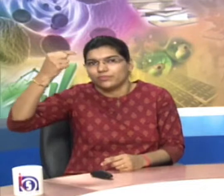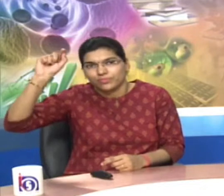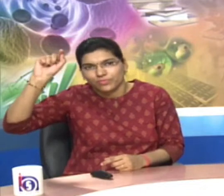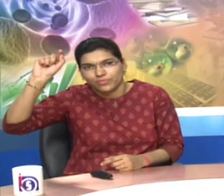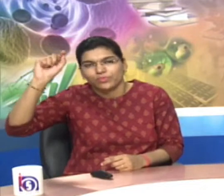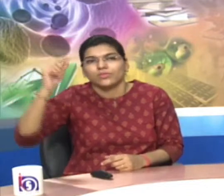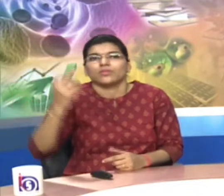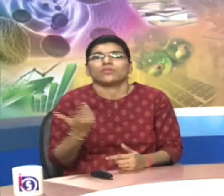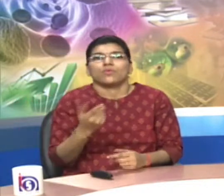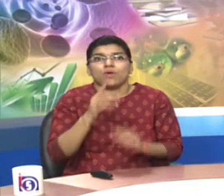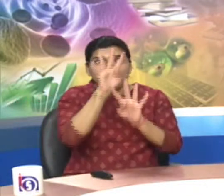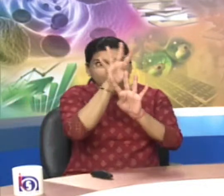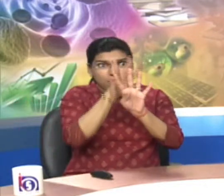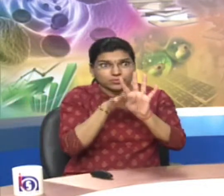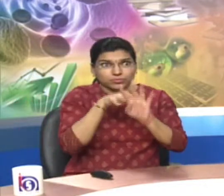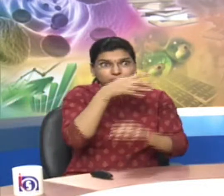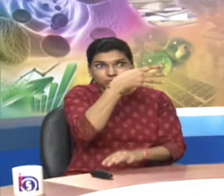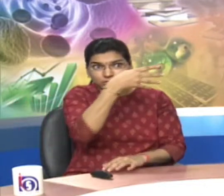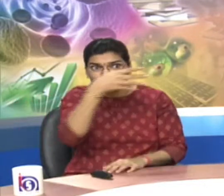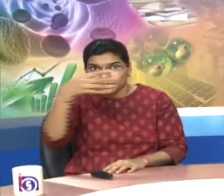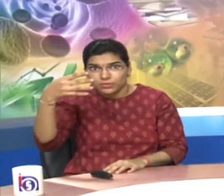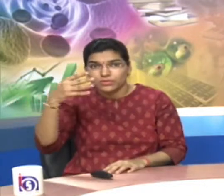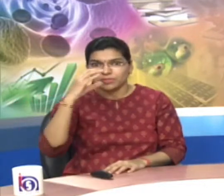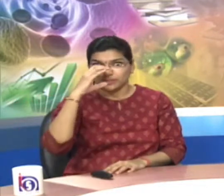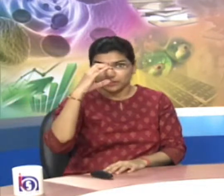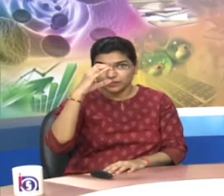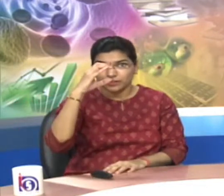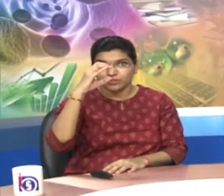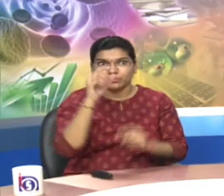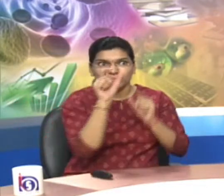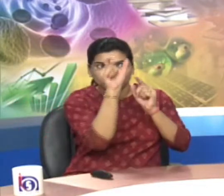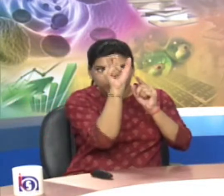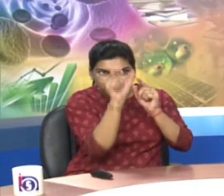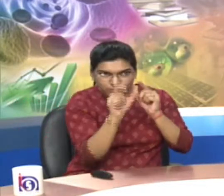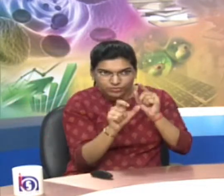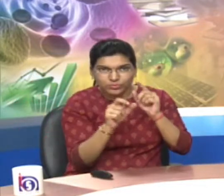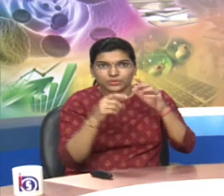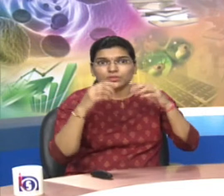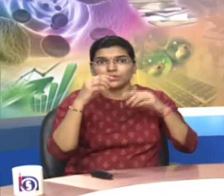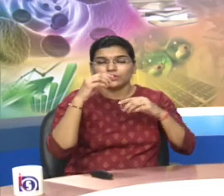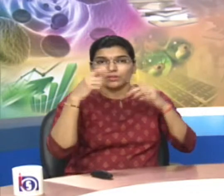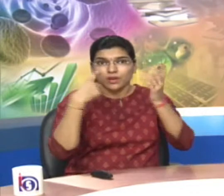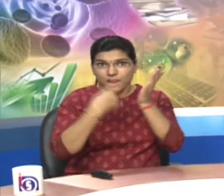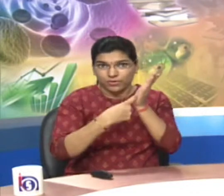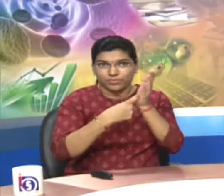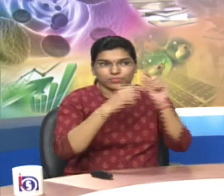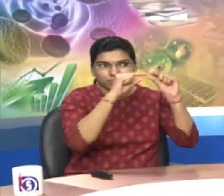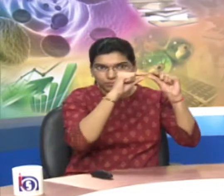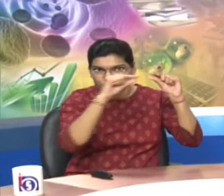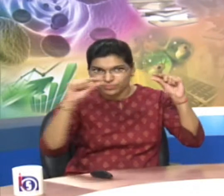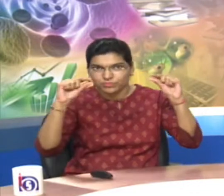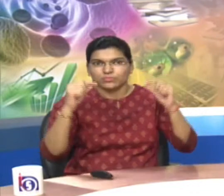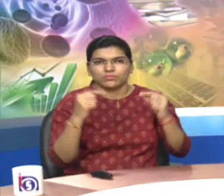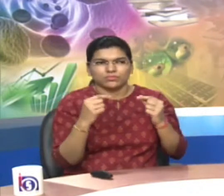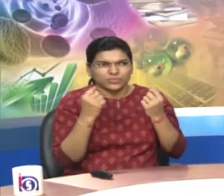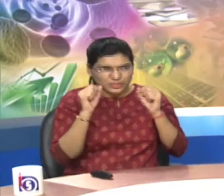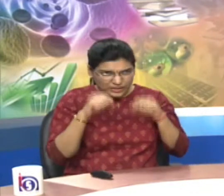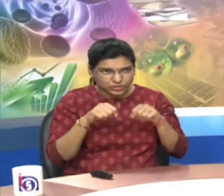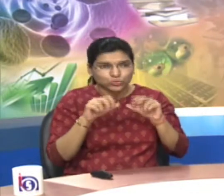then you can remove the tick from there. So in case you want to make your text in